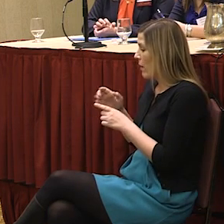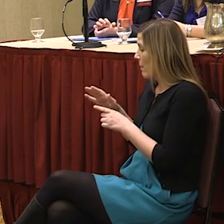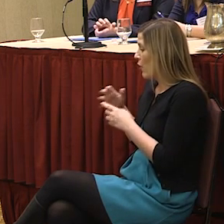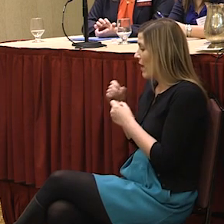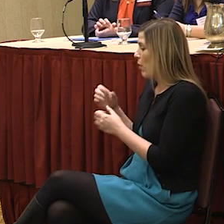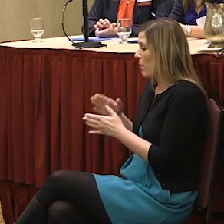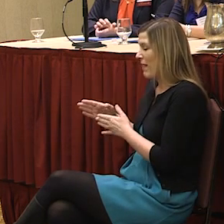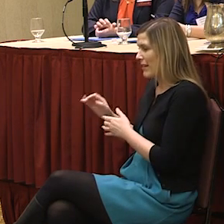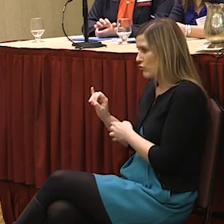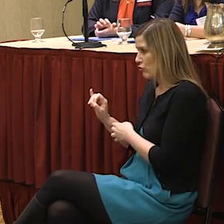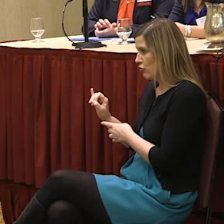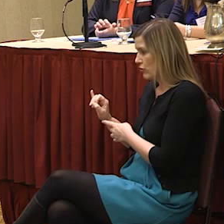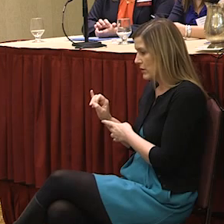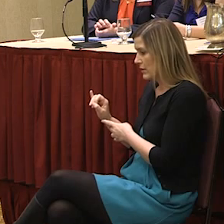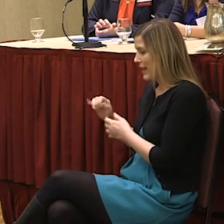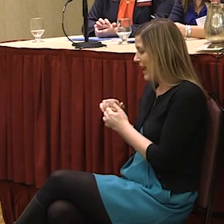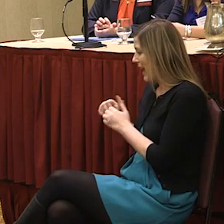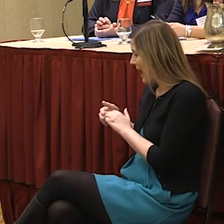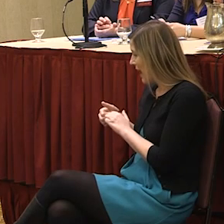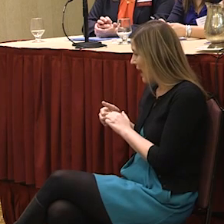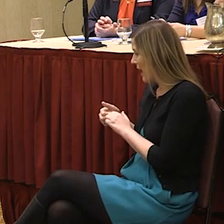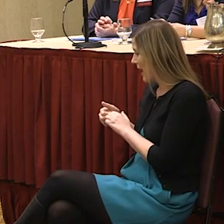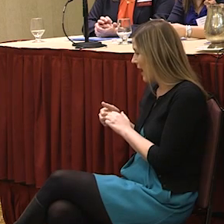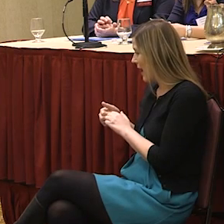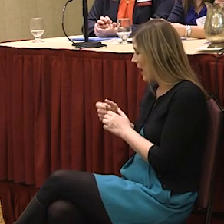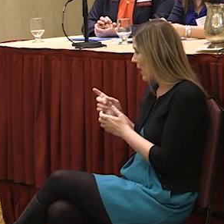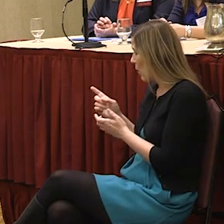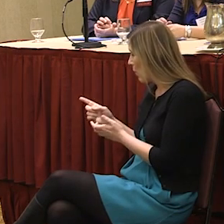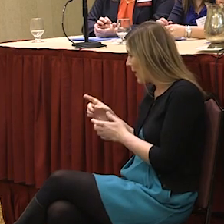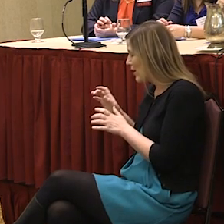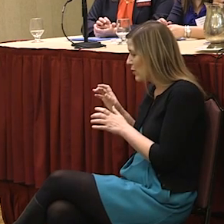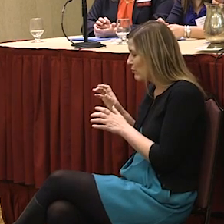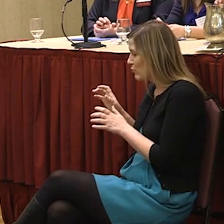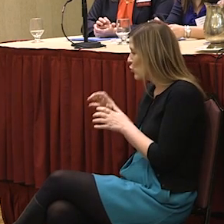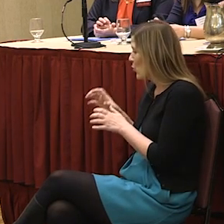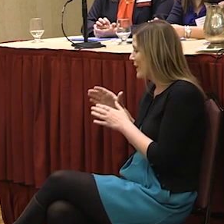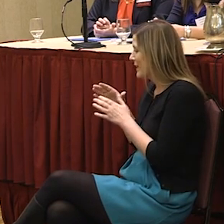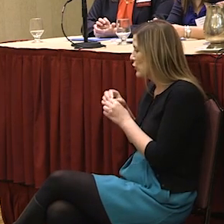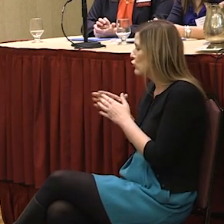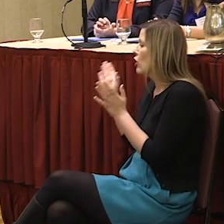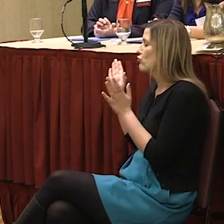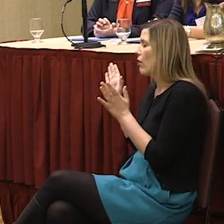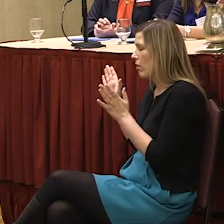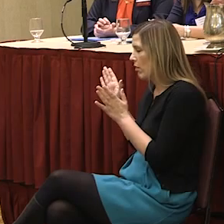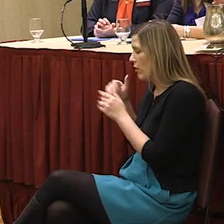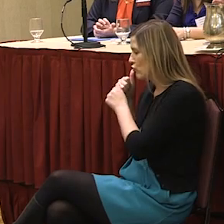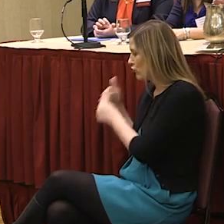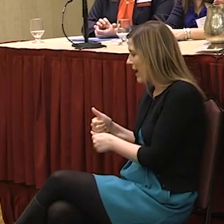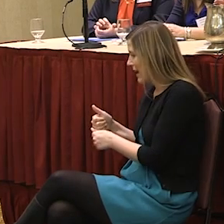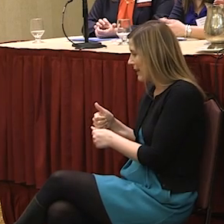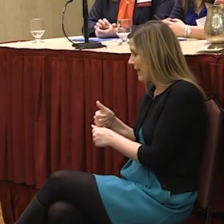plans at how it's sort of doing overall. They're sort of tracking